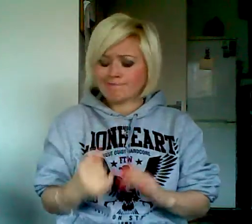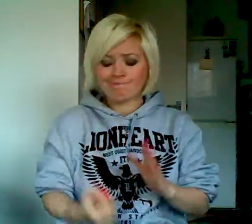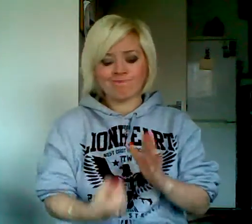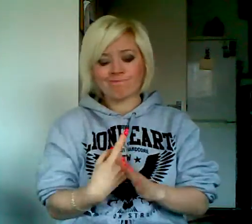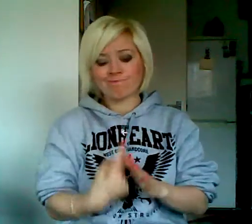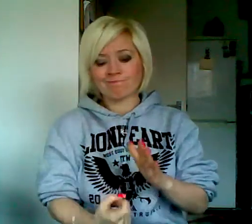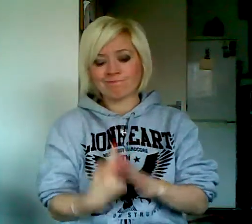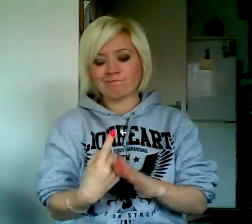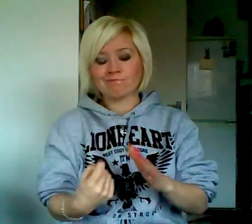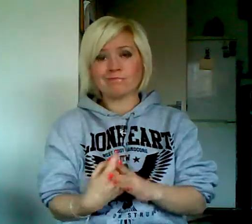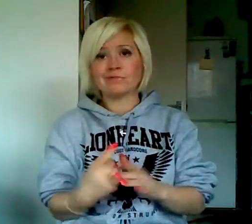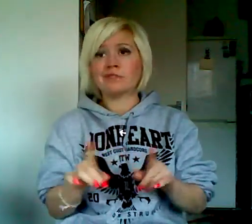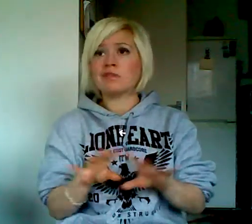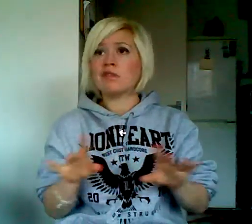a cold day in LA.